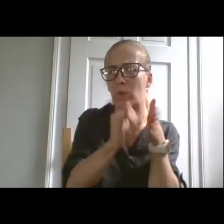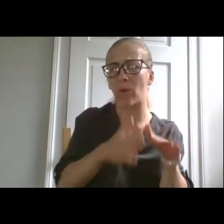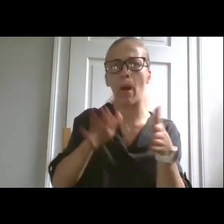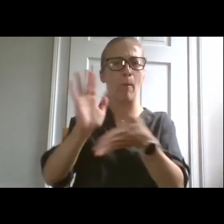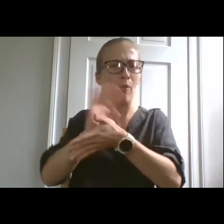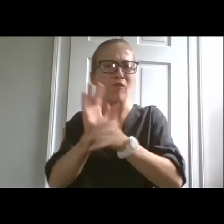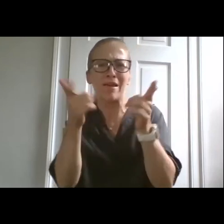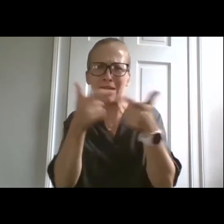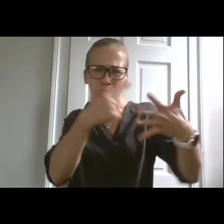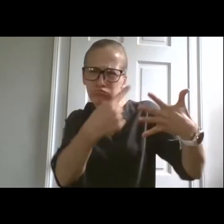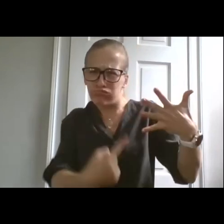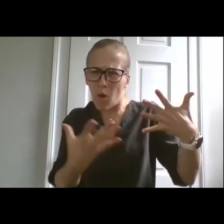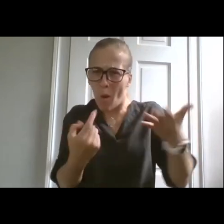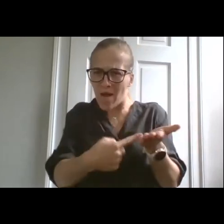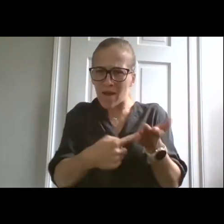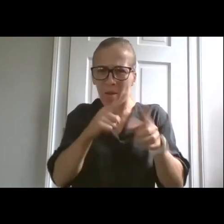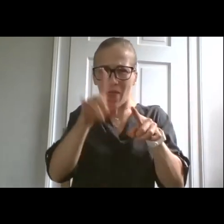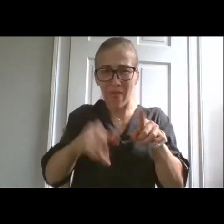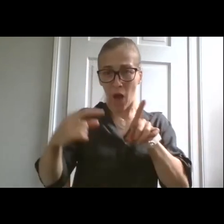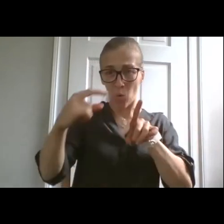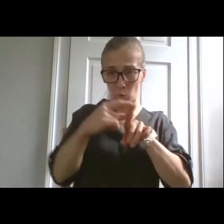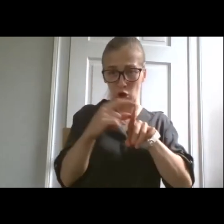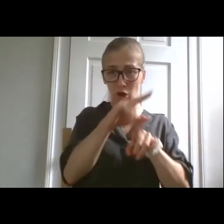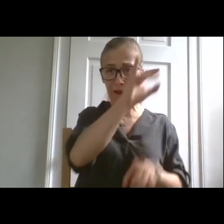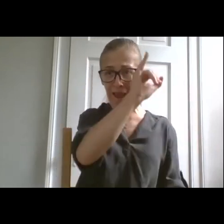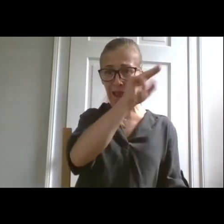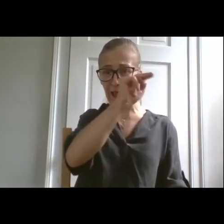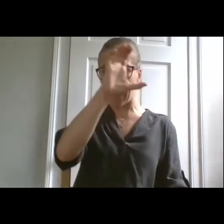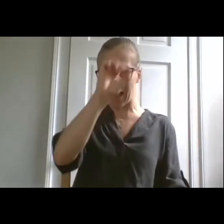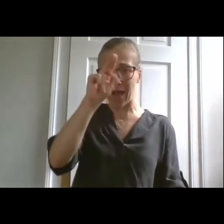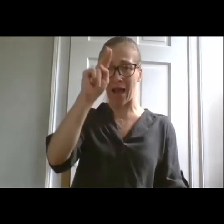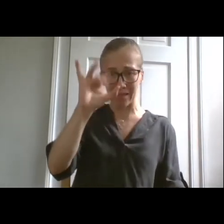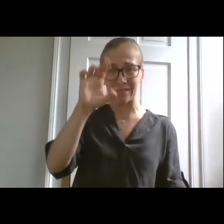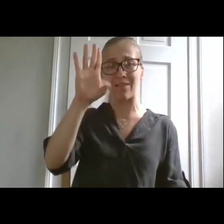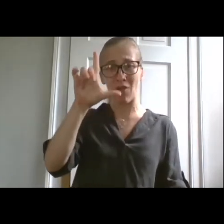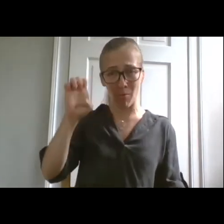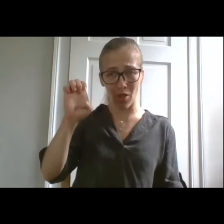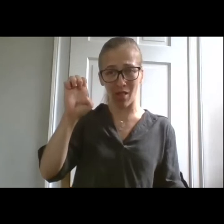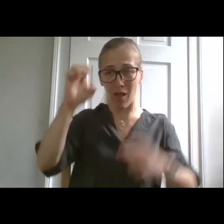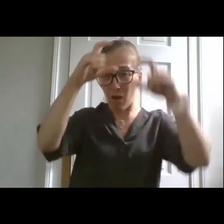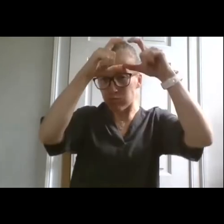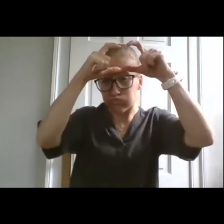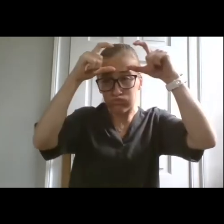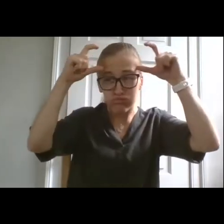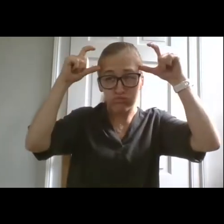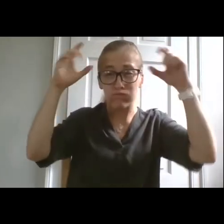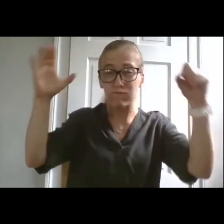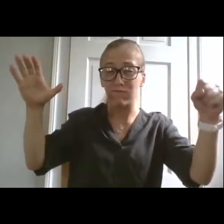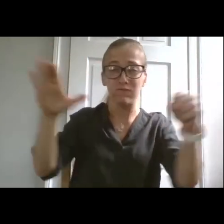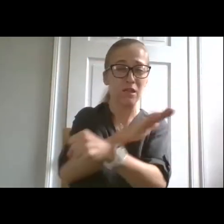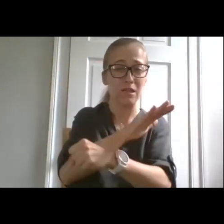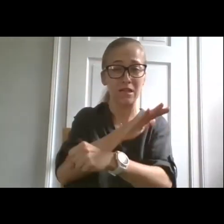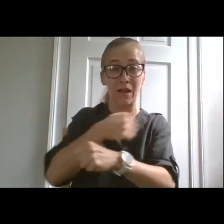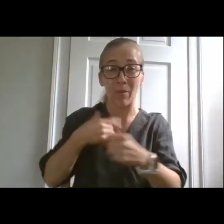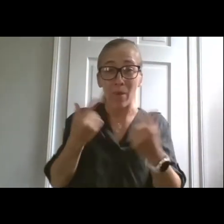whatever. But that word like filled my brain. And so what I did instead was I just grinned at